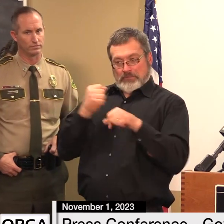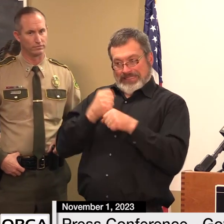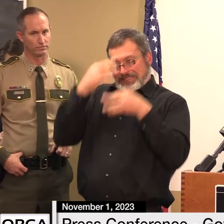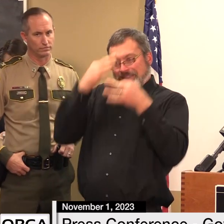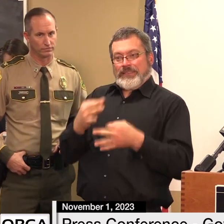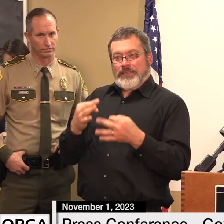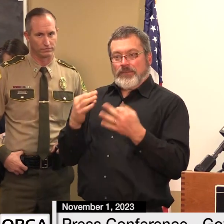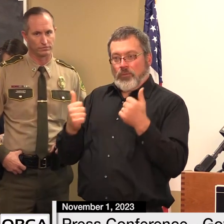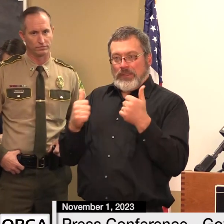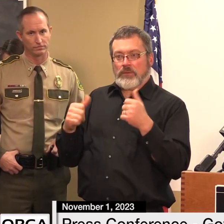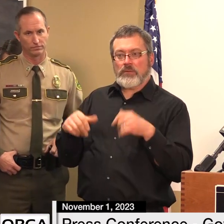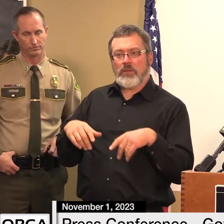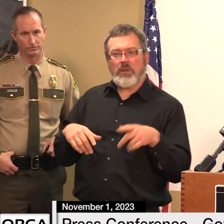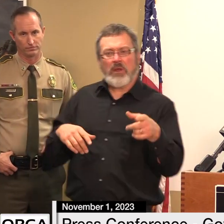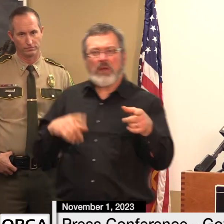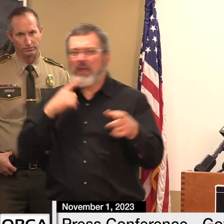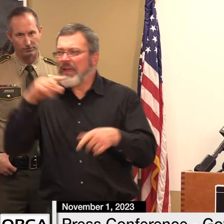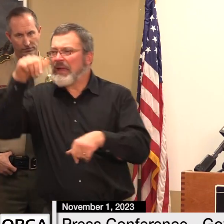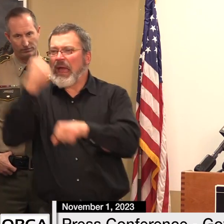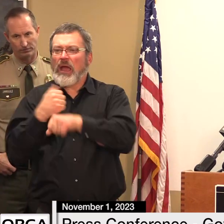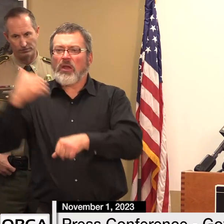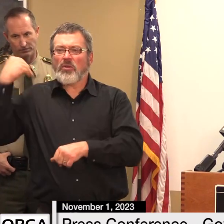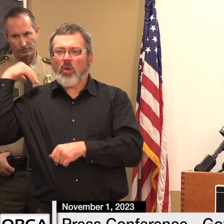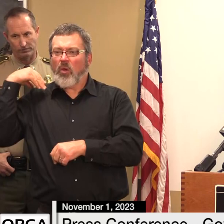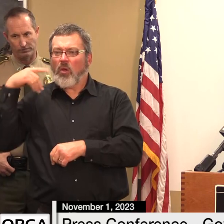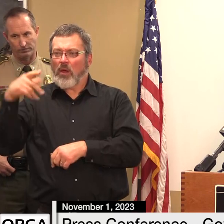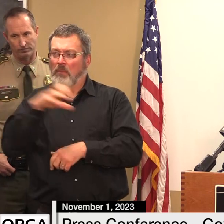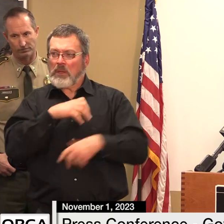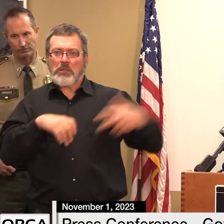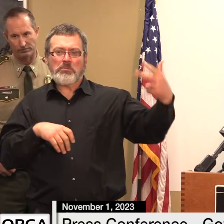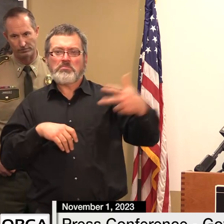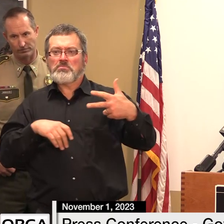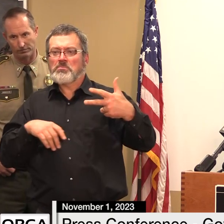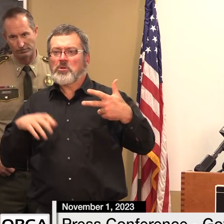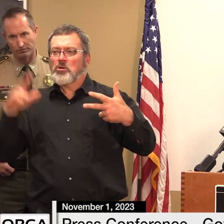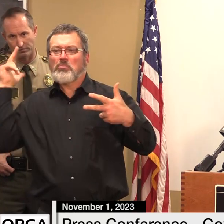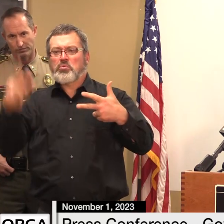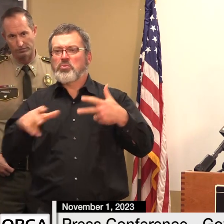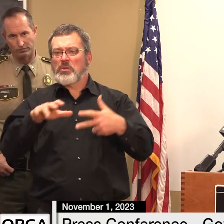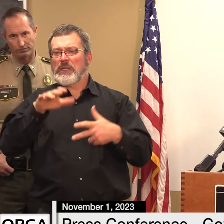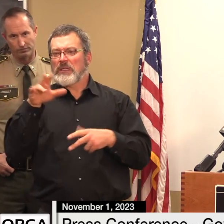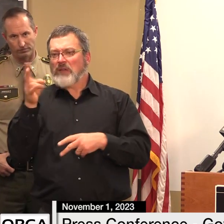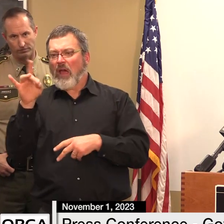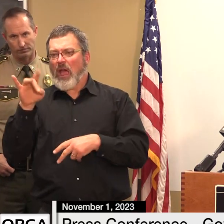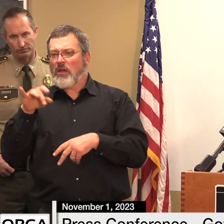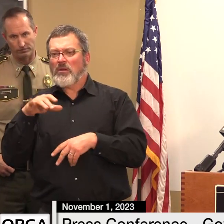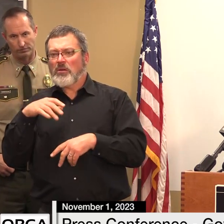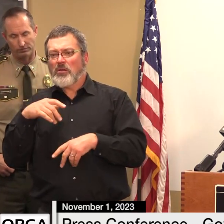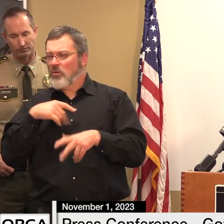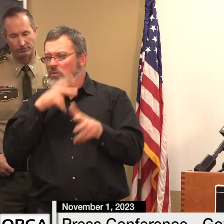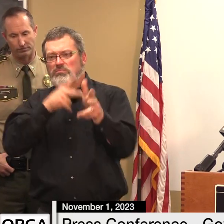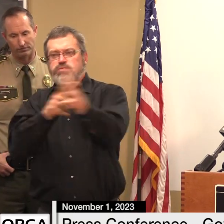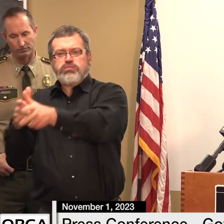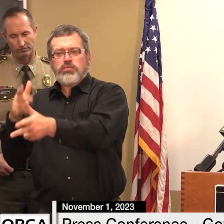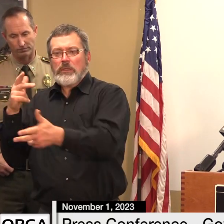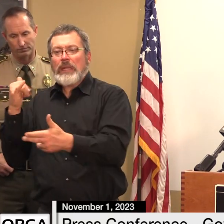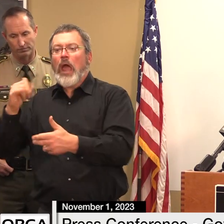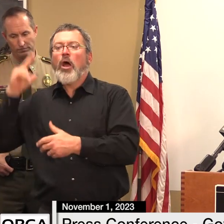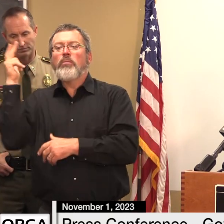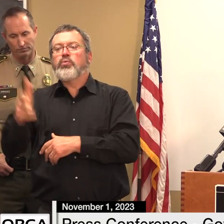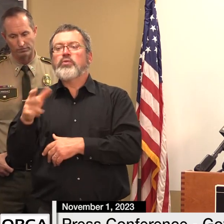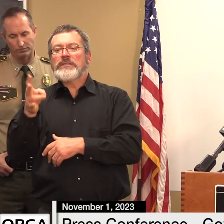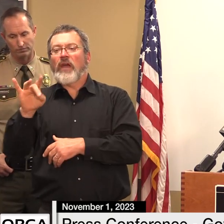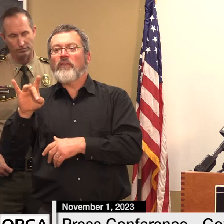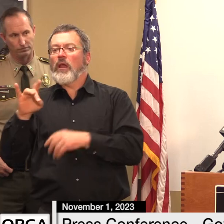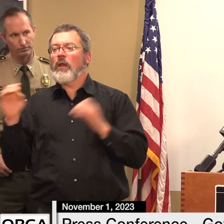years ago, if I went by a trooper in the median at 78, I'd be pulled over. Yeah. Now I can go by 78 and nothing happens.